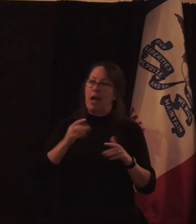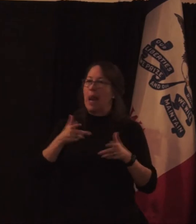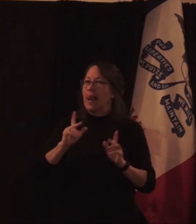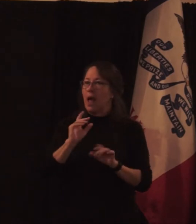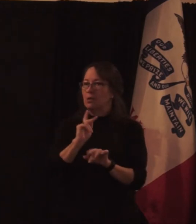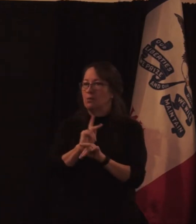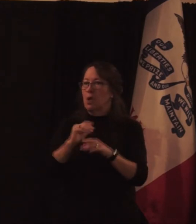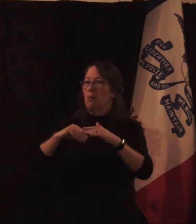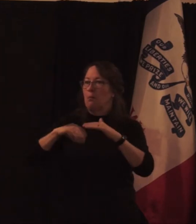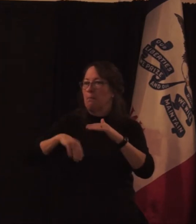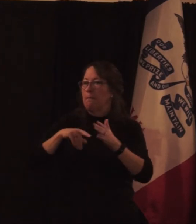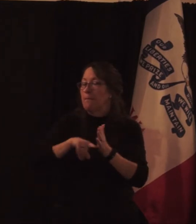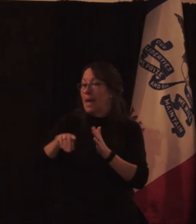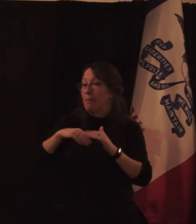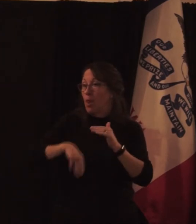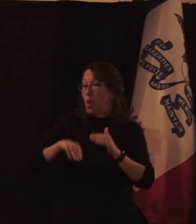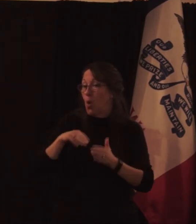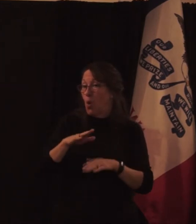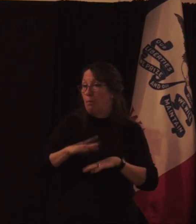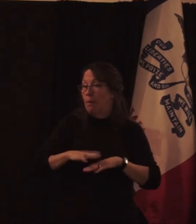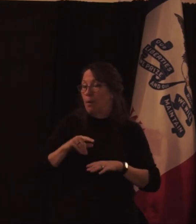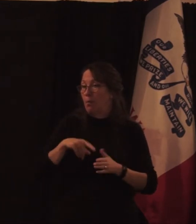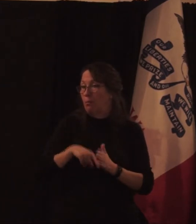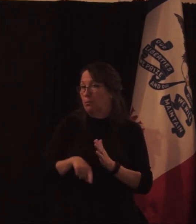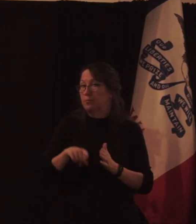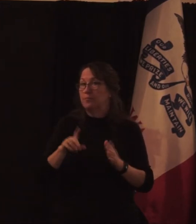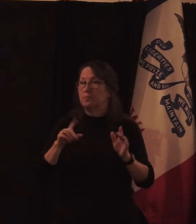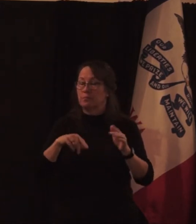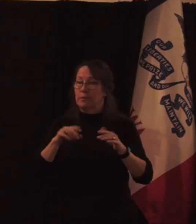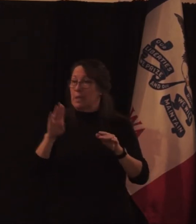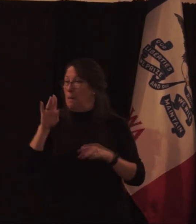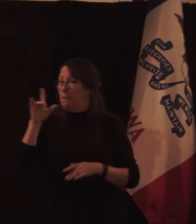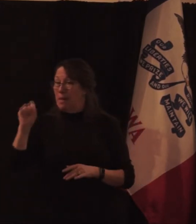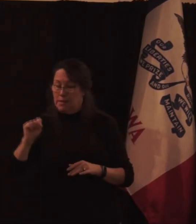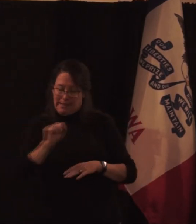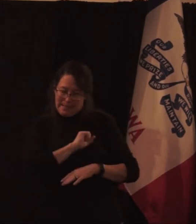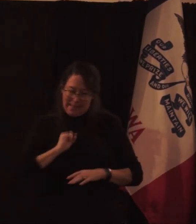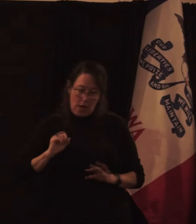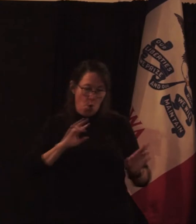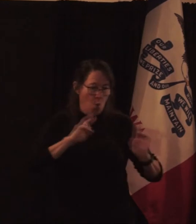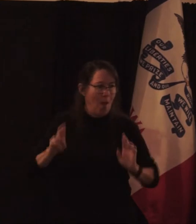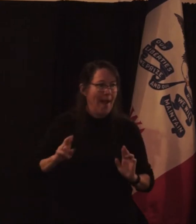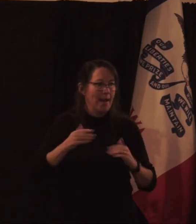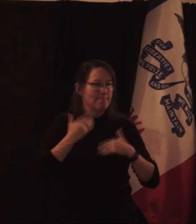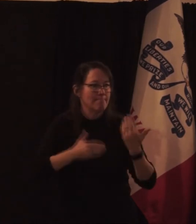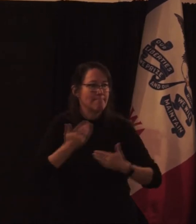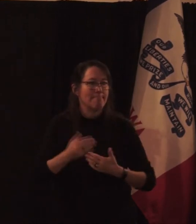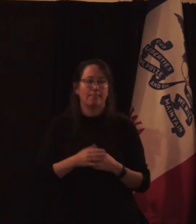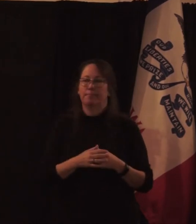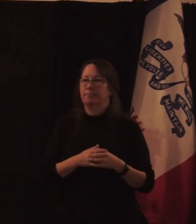employers to pay a sub-minimum wage. Get rid of that once and for all. And there are bills in the Senate and the House to do that right now.